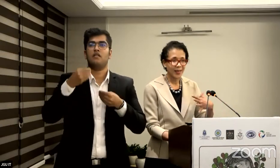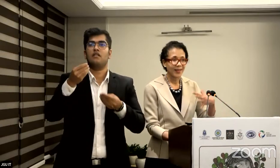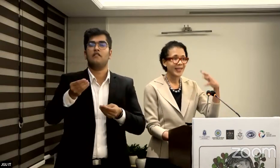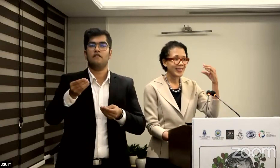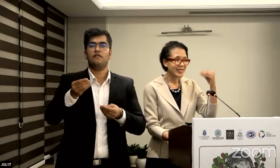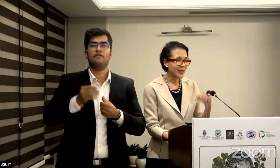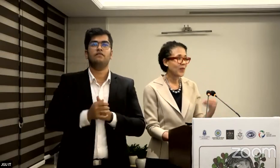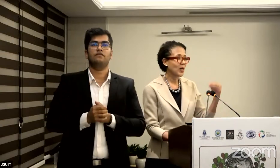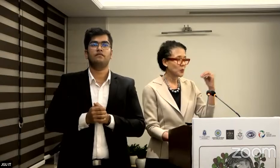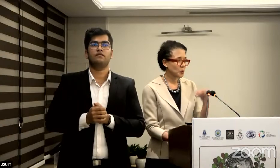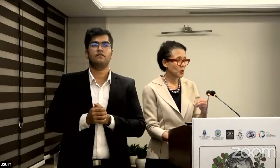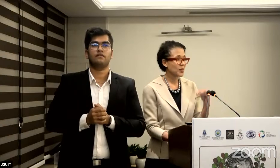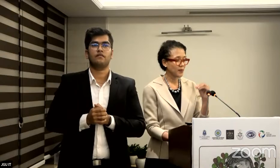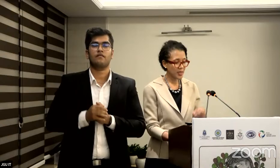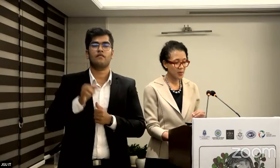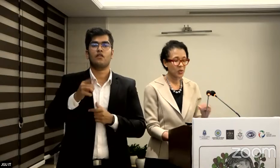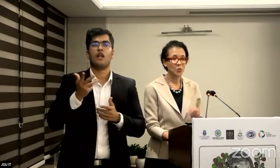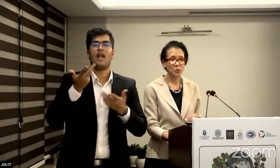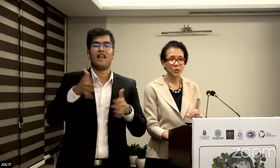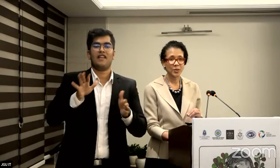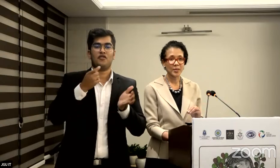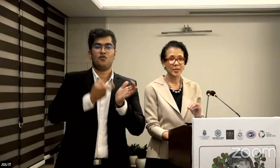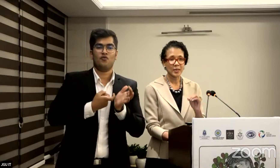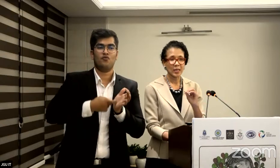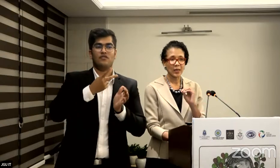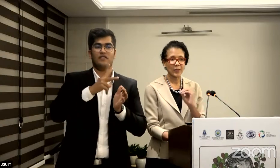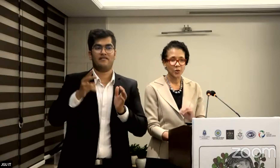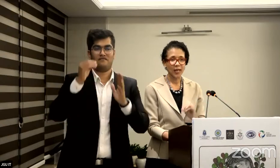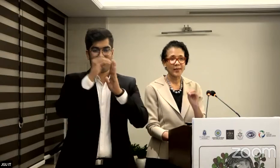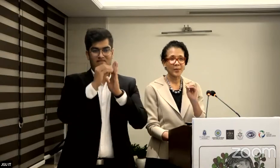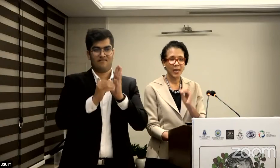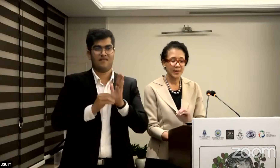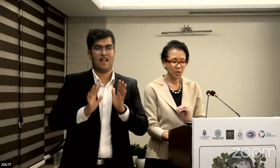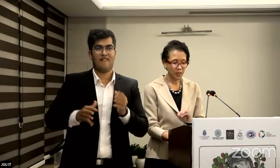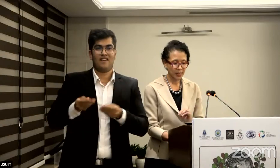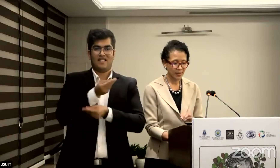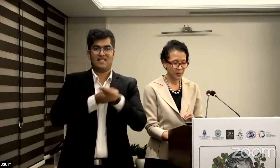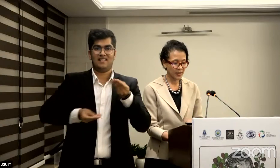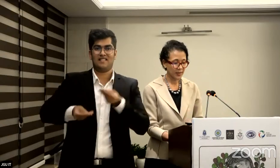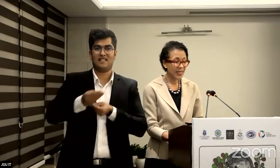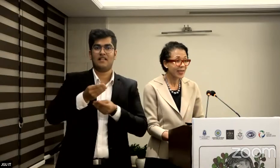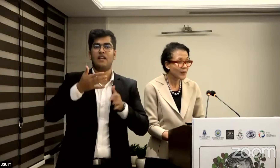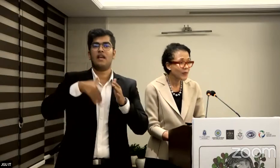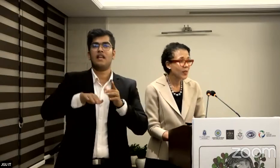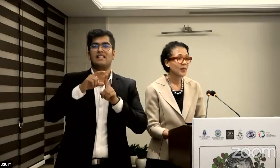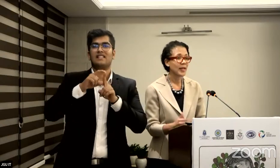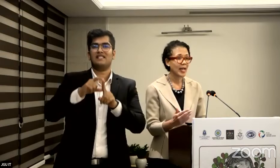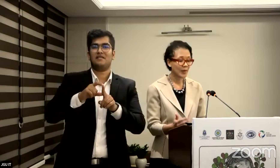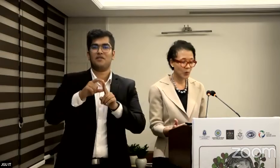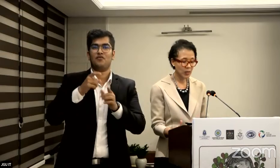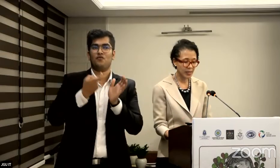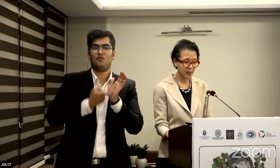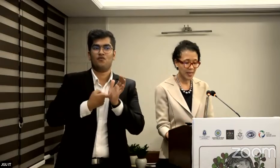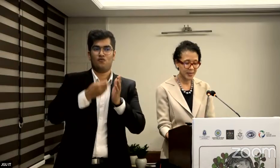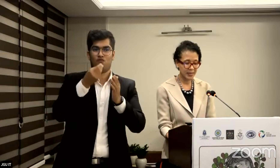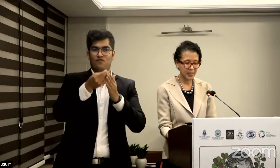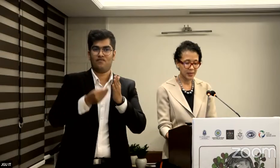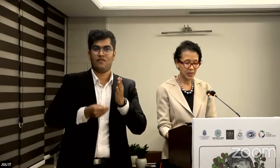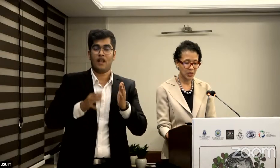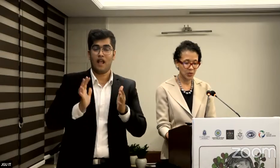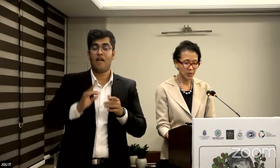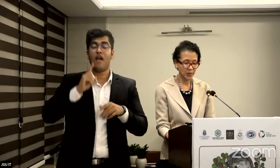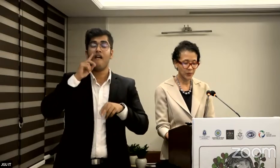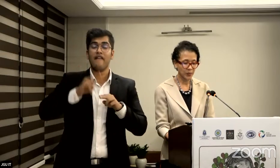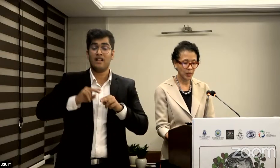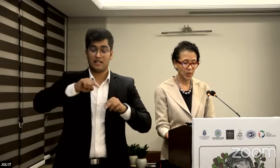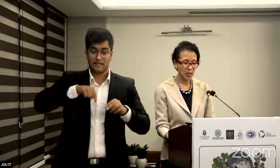from the default rules, the fundamental rules of trade, the basic trade disciplines, if they had the will and capacity to